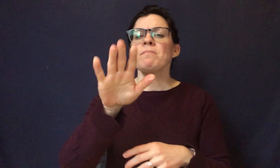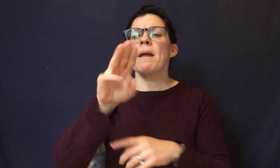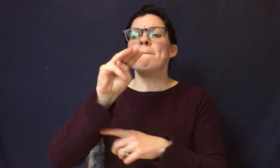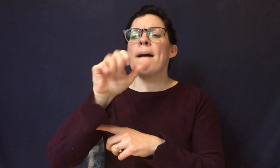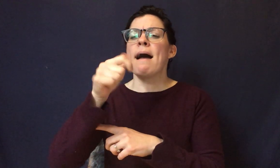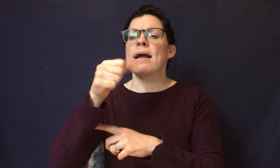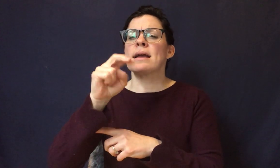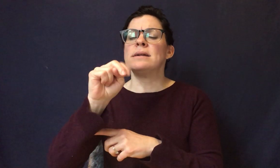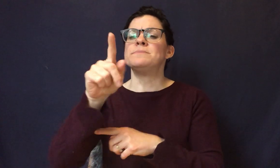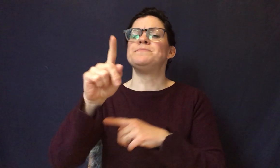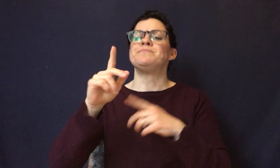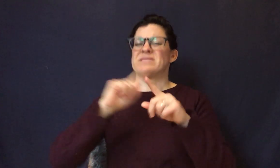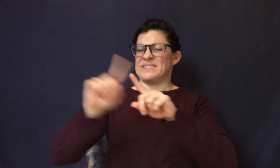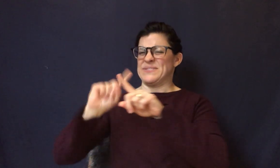What is a type A fire?